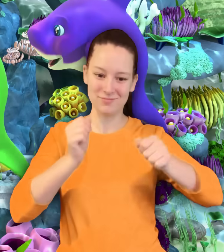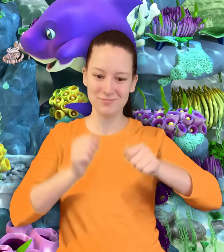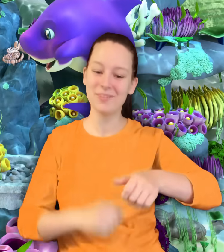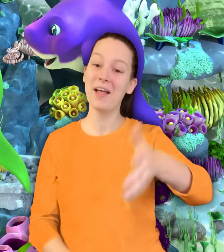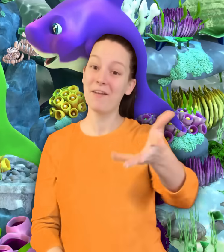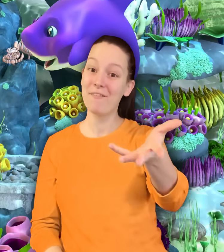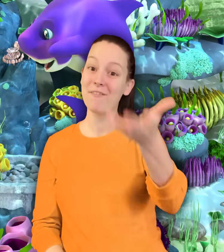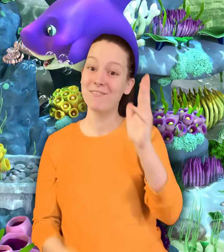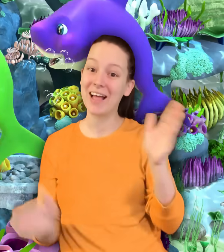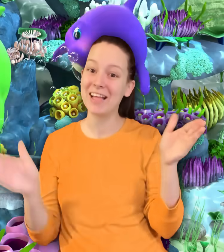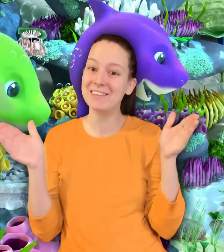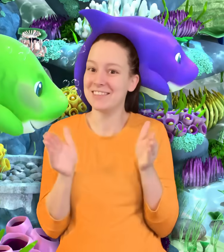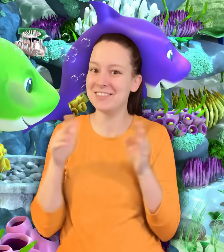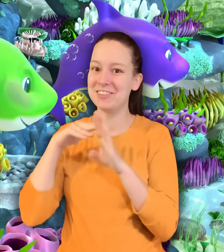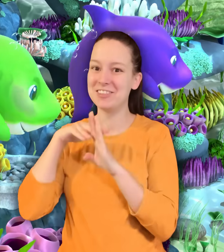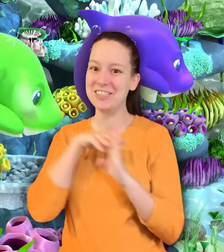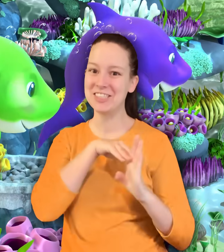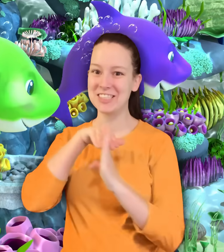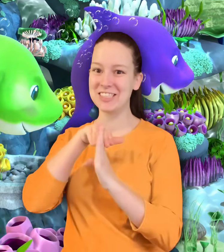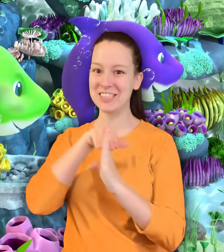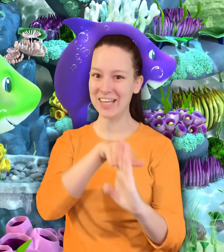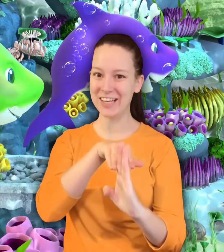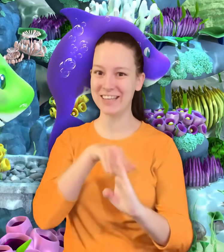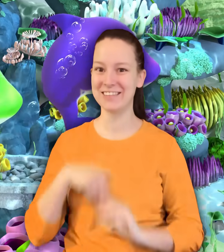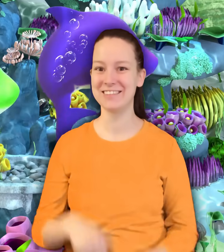Five Little Sharks